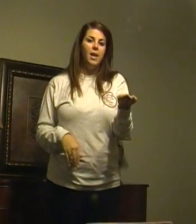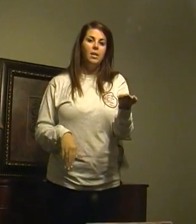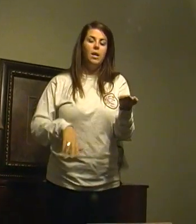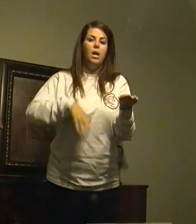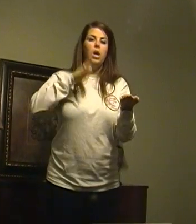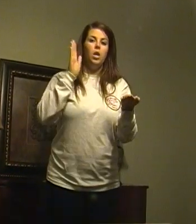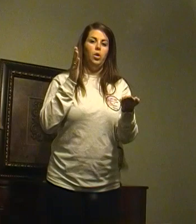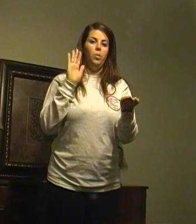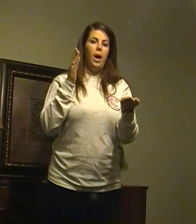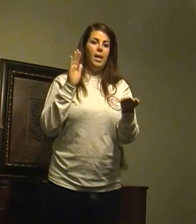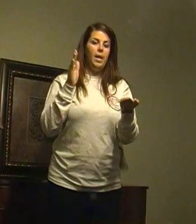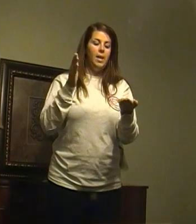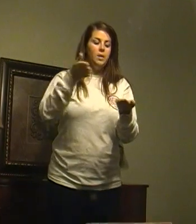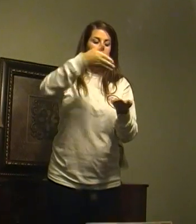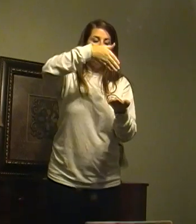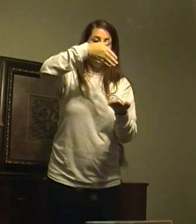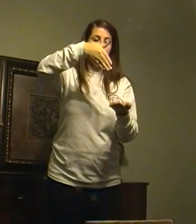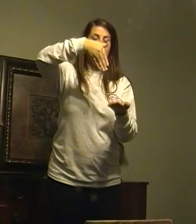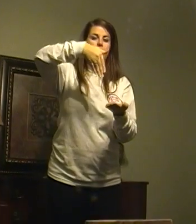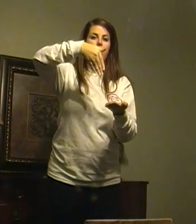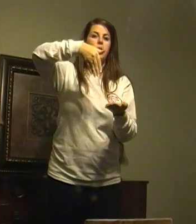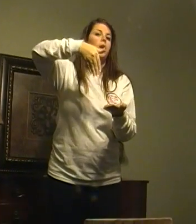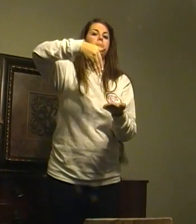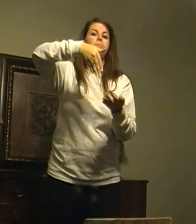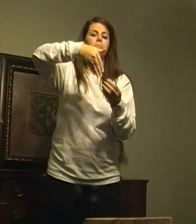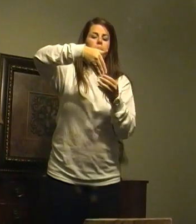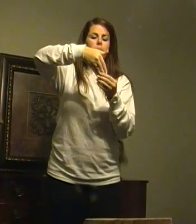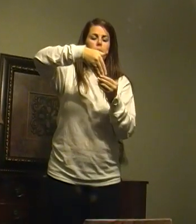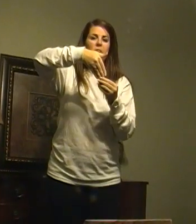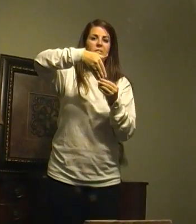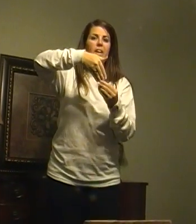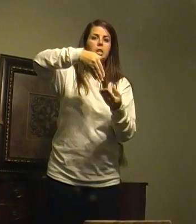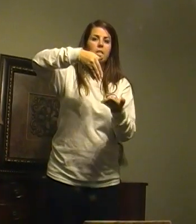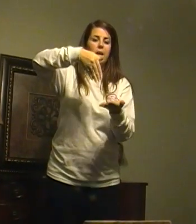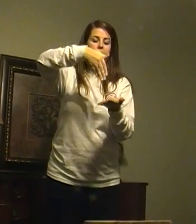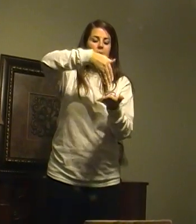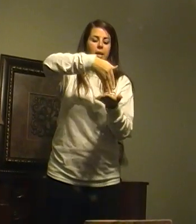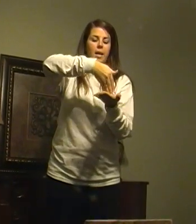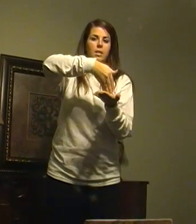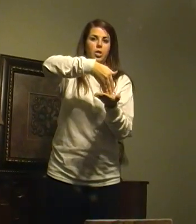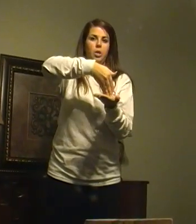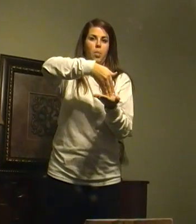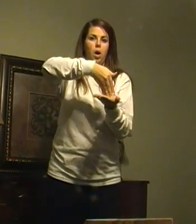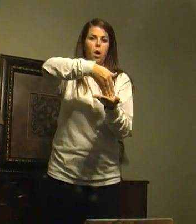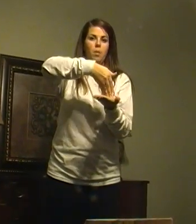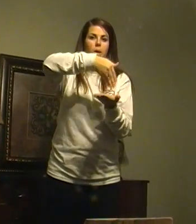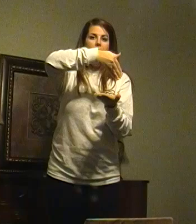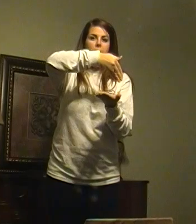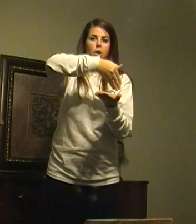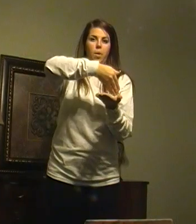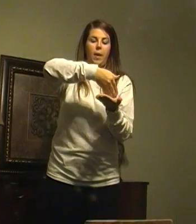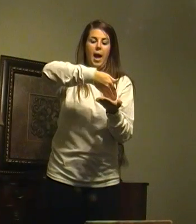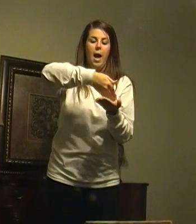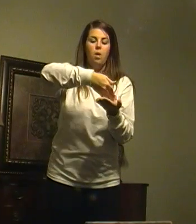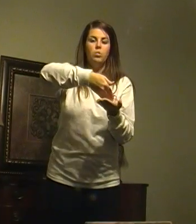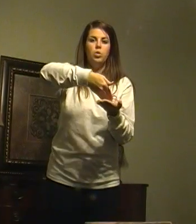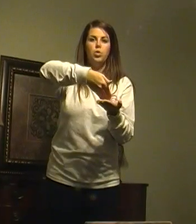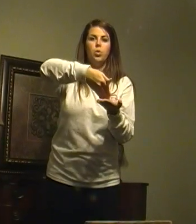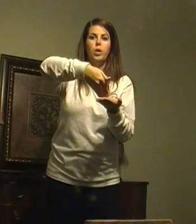flat, your right hand you take with your fingertips against your palm, you're going out towards